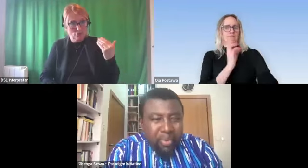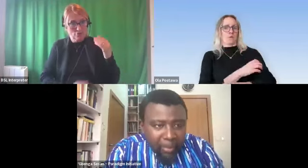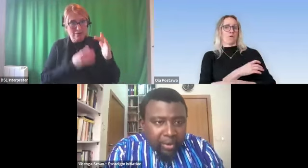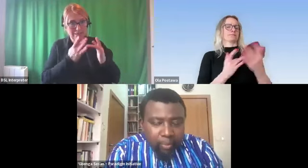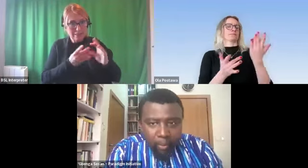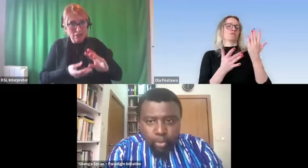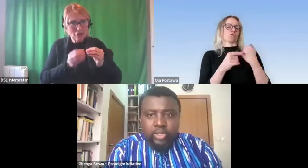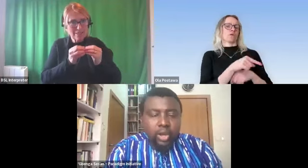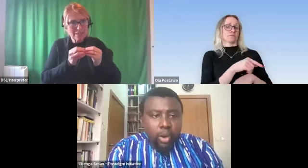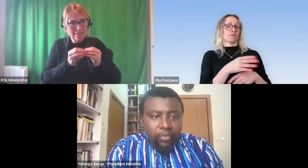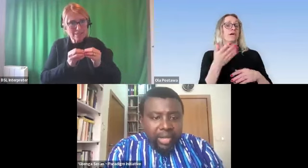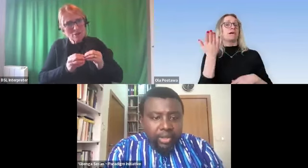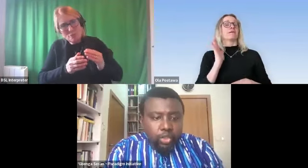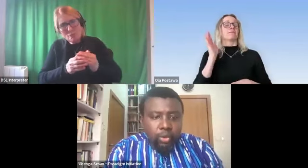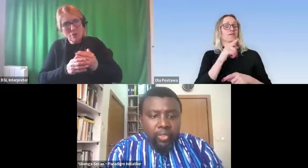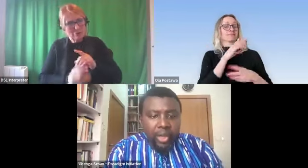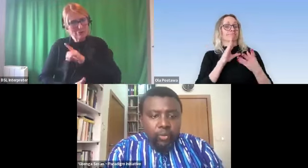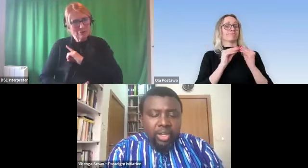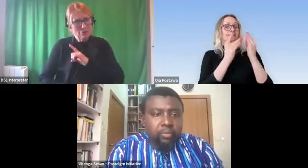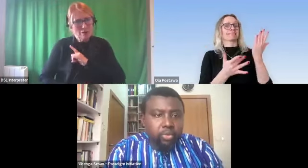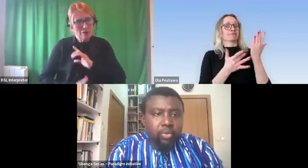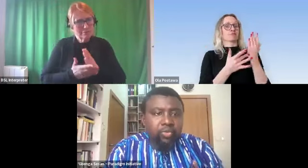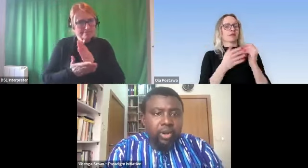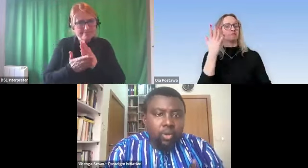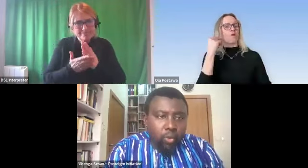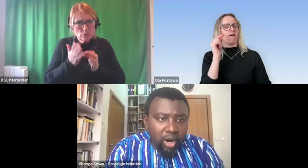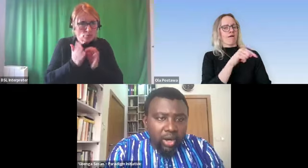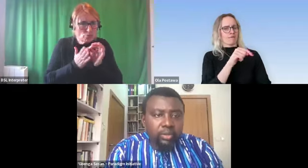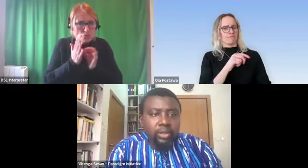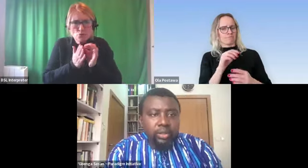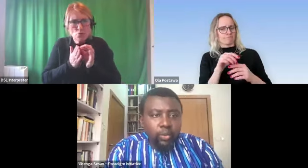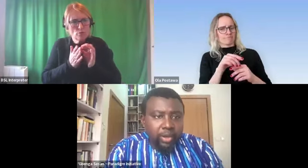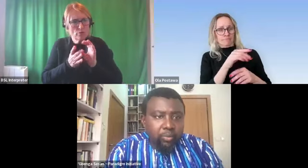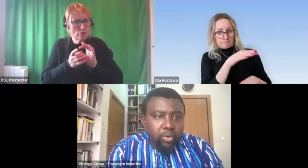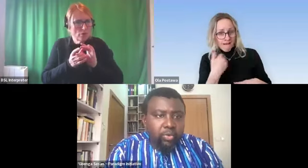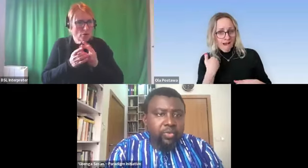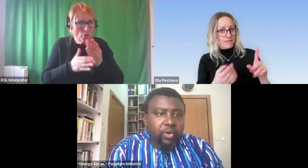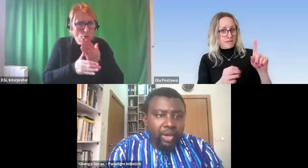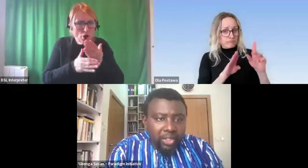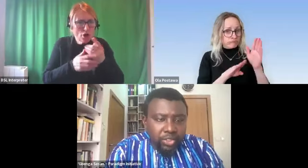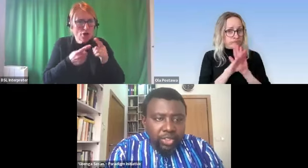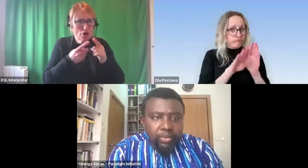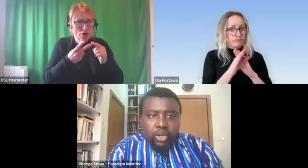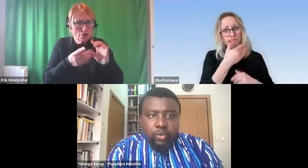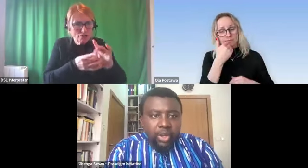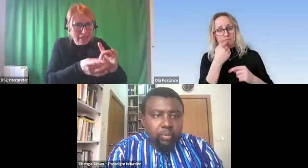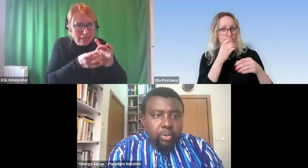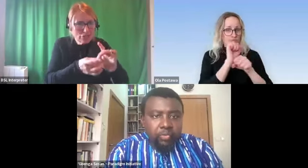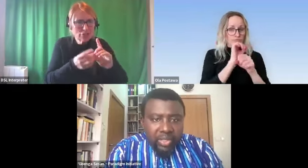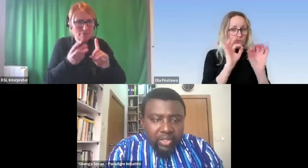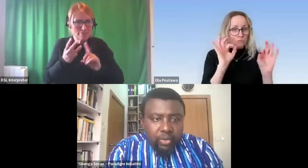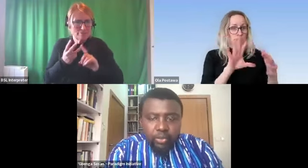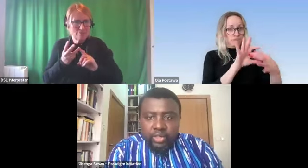the primary purpose of making sure that we improve work, we improve relationships,